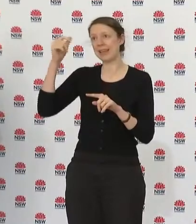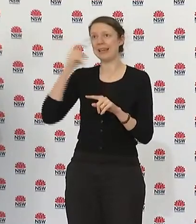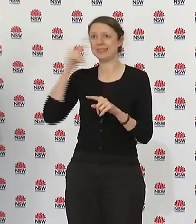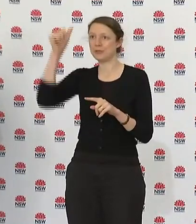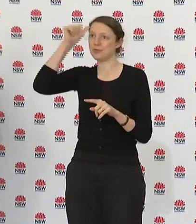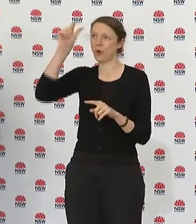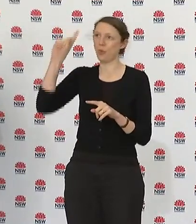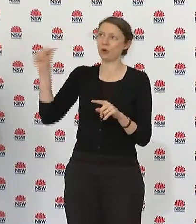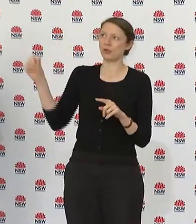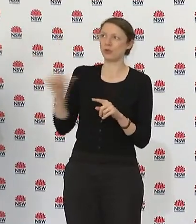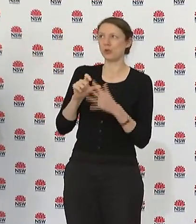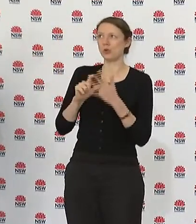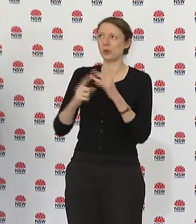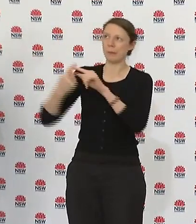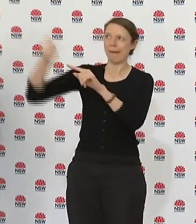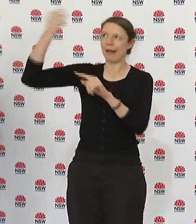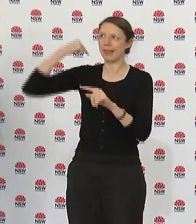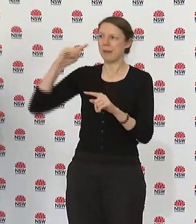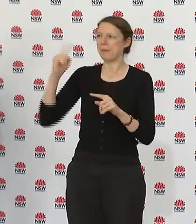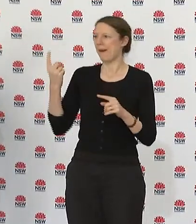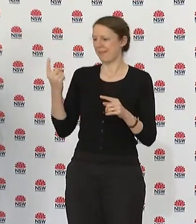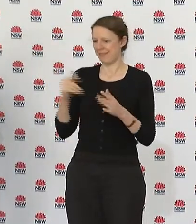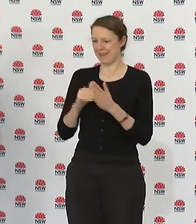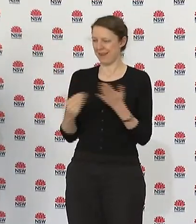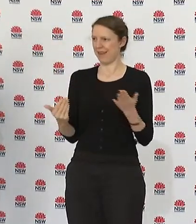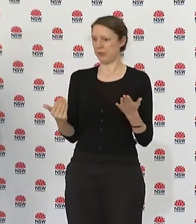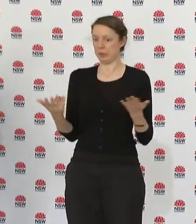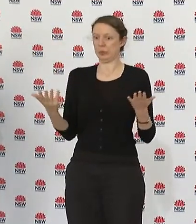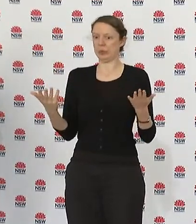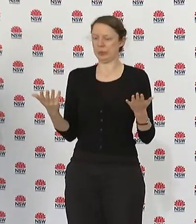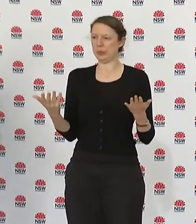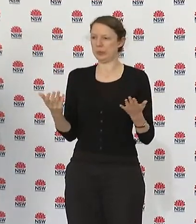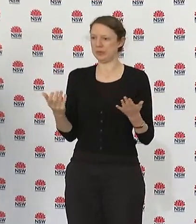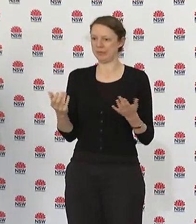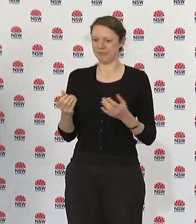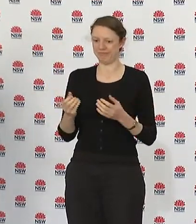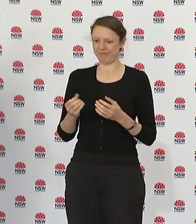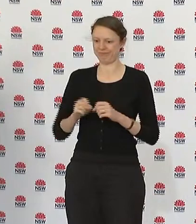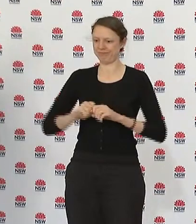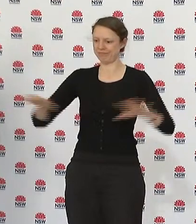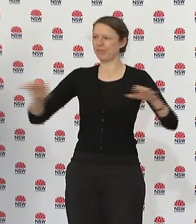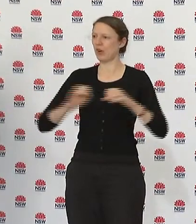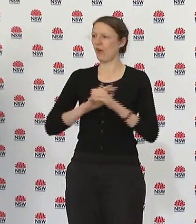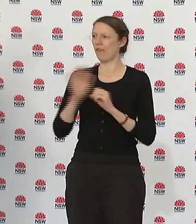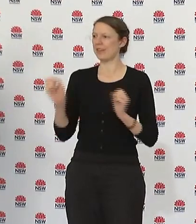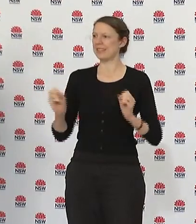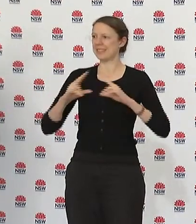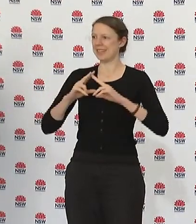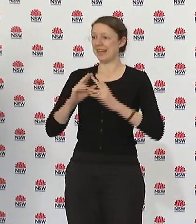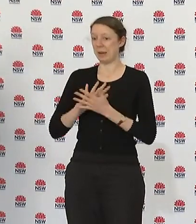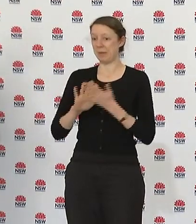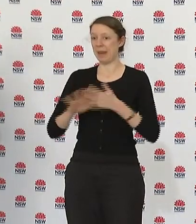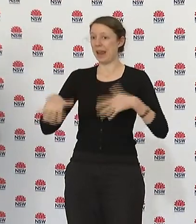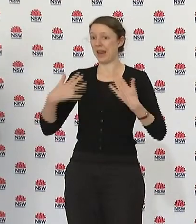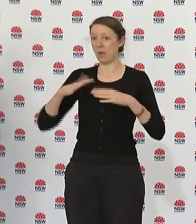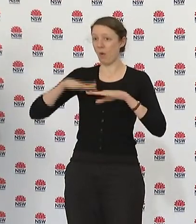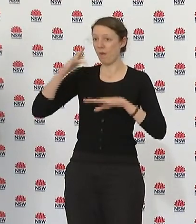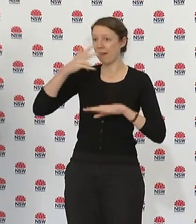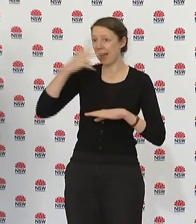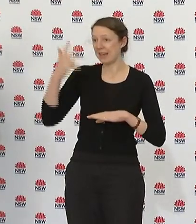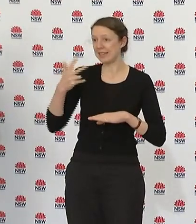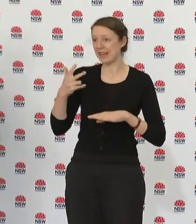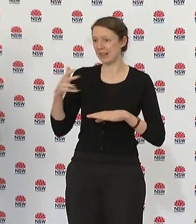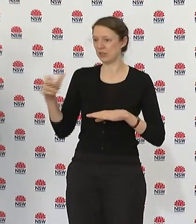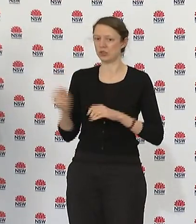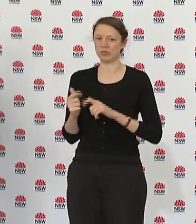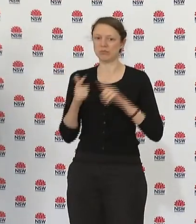that we're right smack bang now in the middle of a major issue here in Sydney, and people who are eligible, and that is anybody over the age of 18, should go